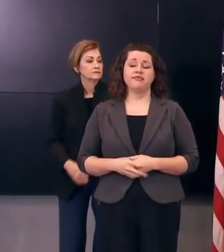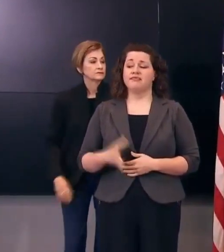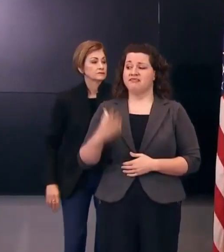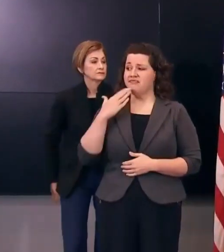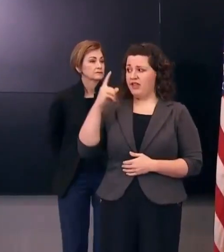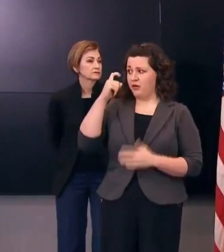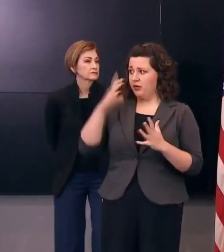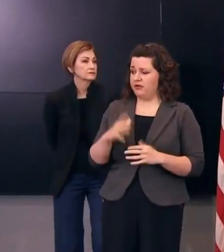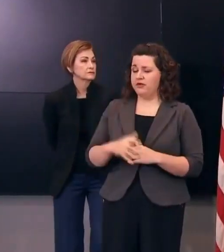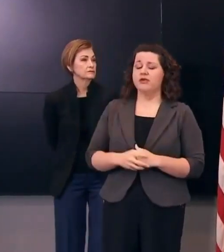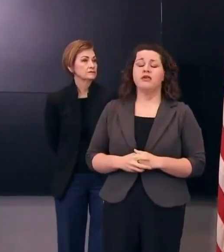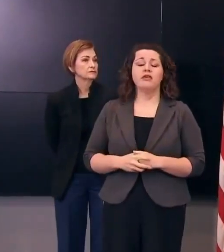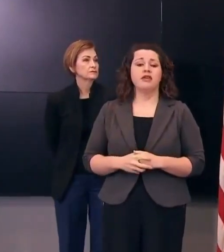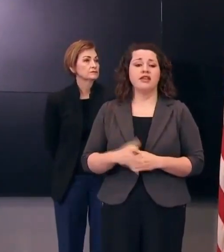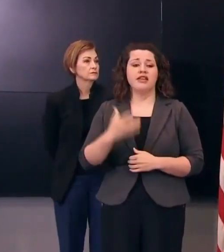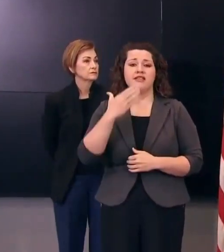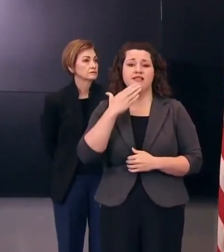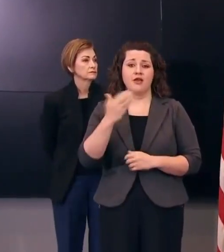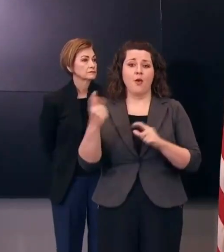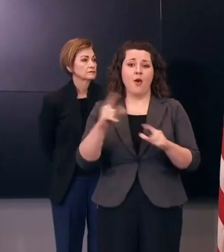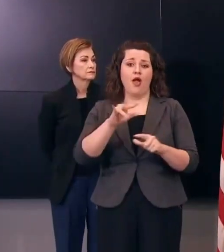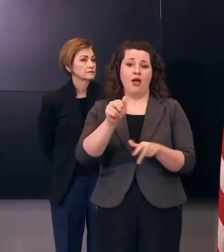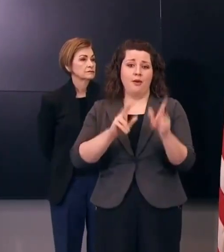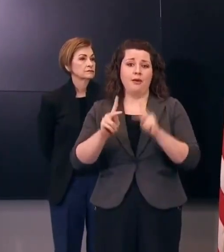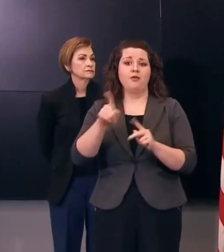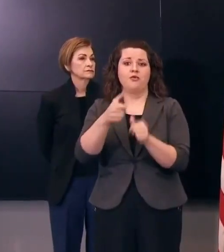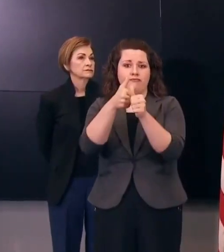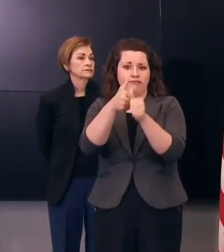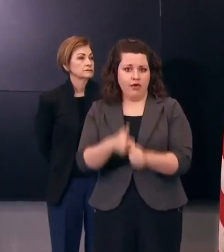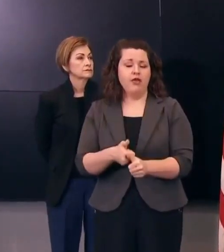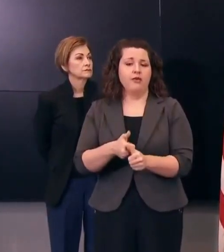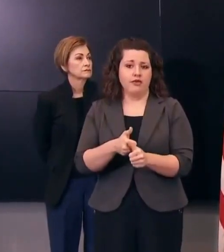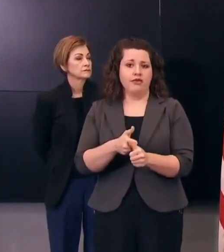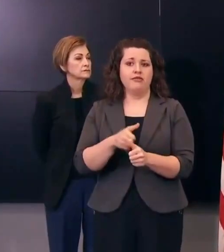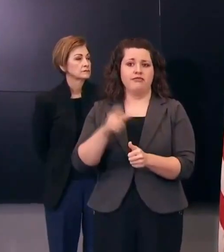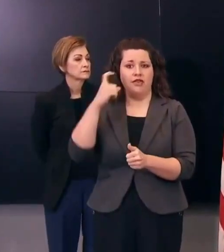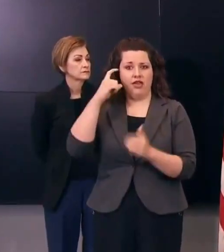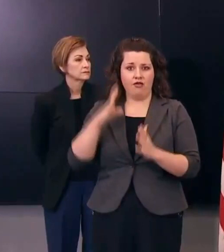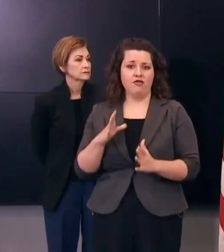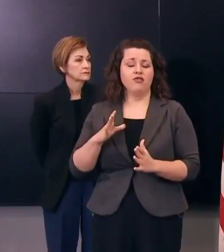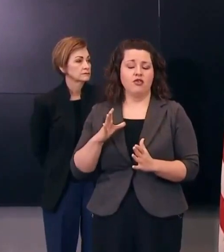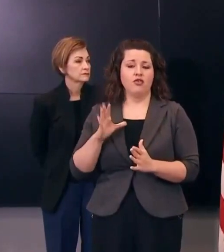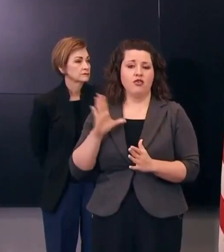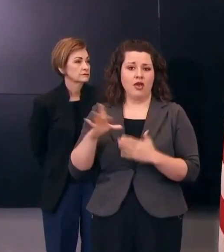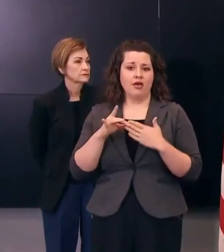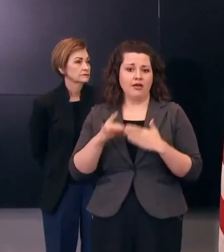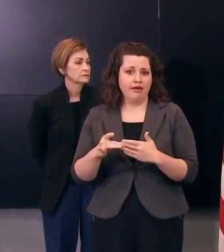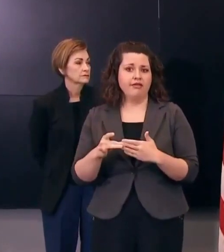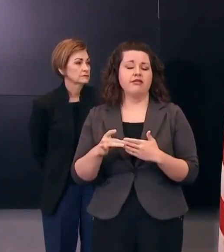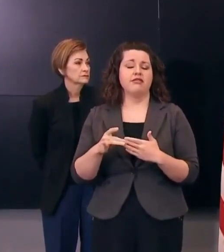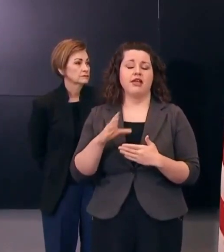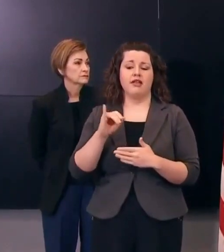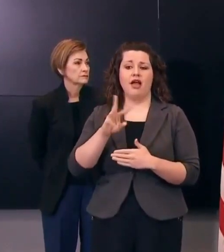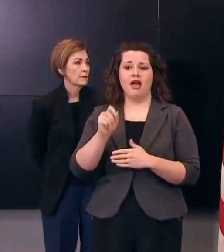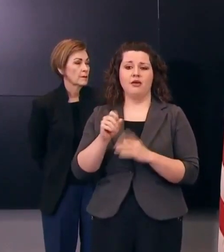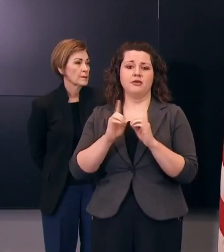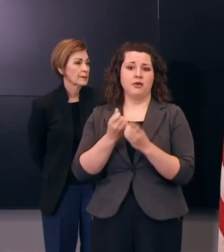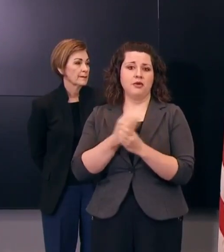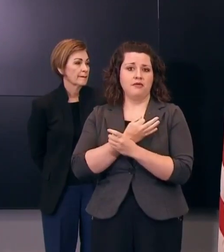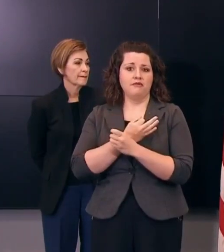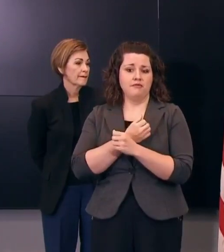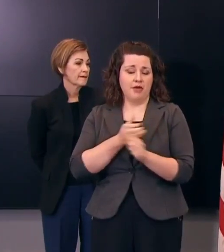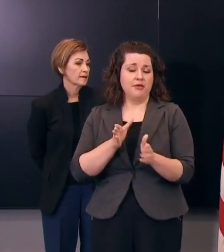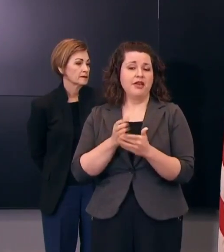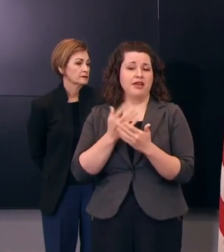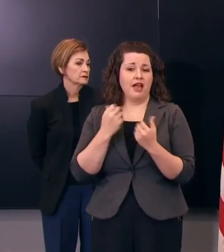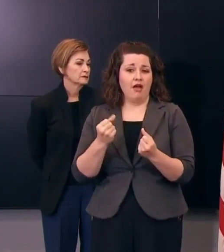Thank you, Governor Reynolds, and thank you to all Iowans who are following the guidance of the governor and the Iowa Department of Public Health in practicing